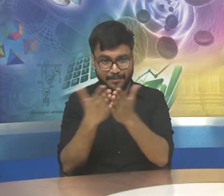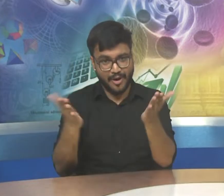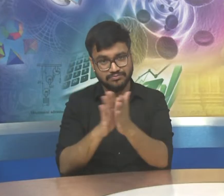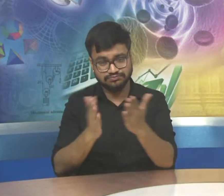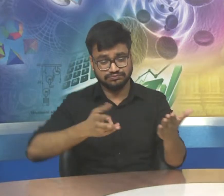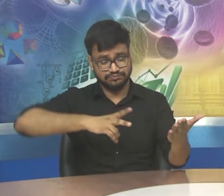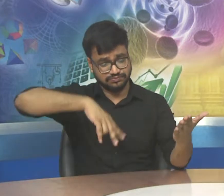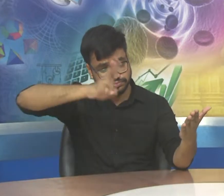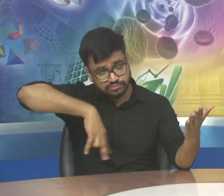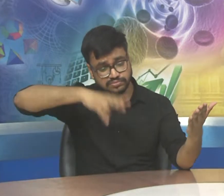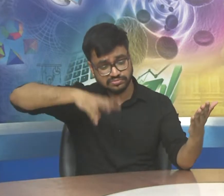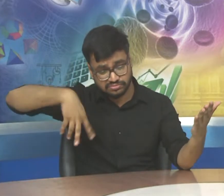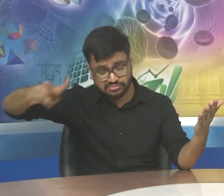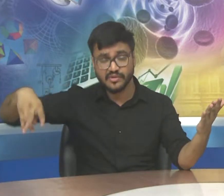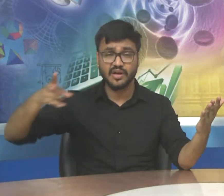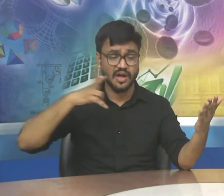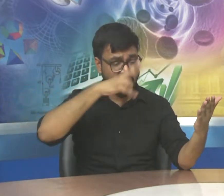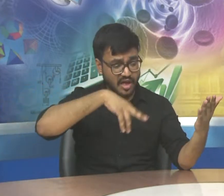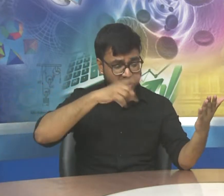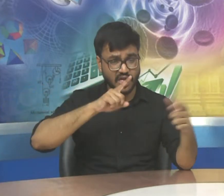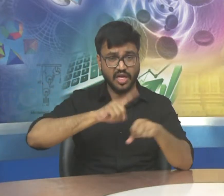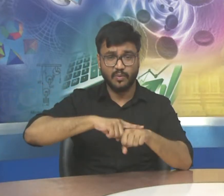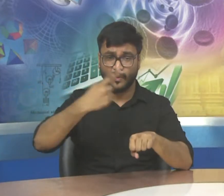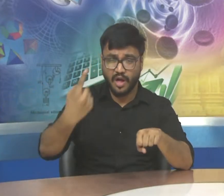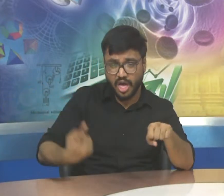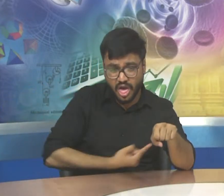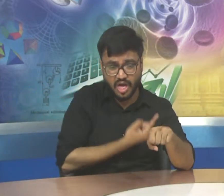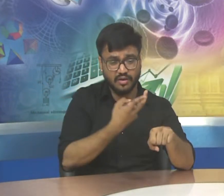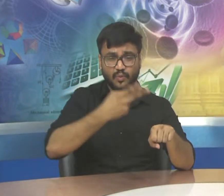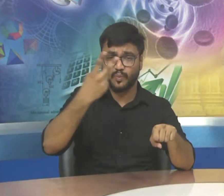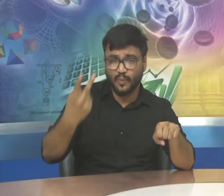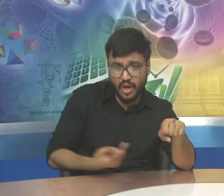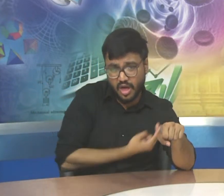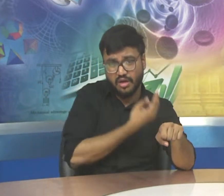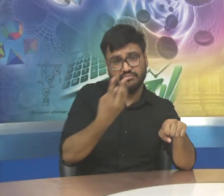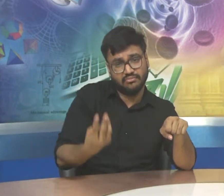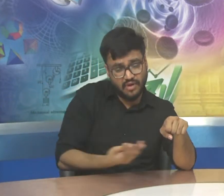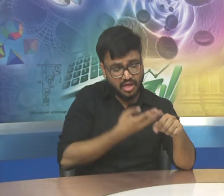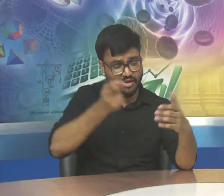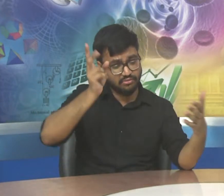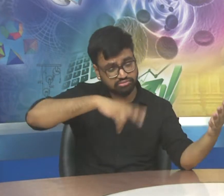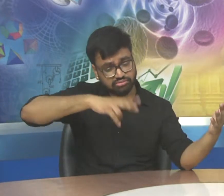So at conclusion, we can conclude that without energy, no work can be done.